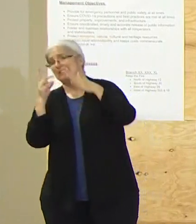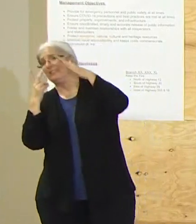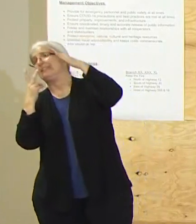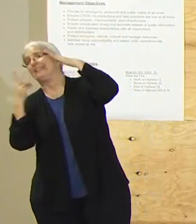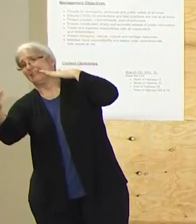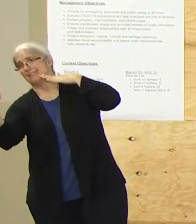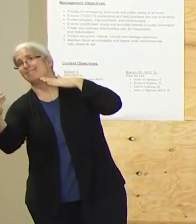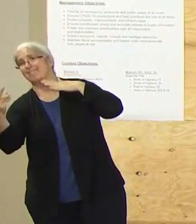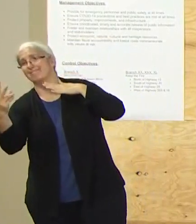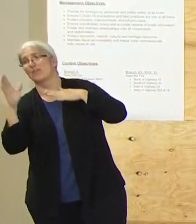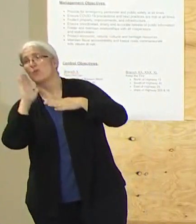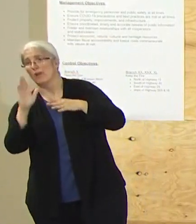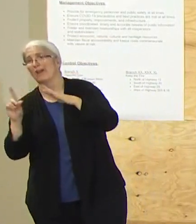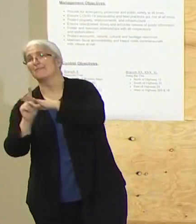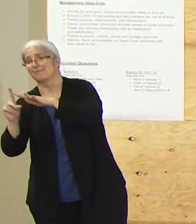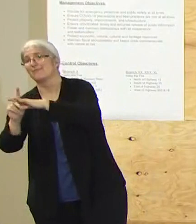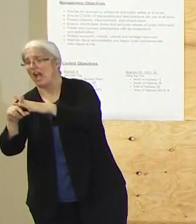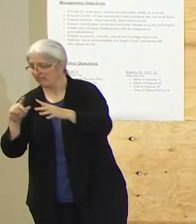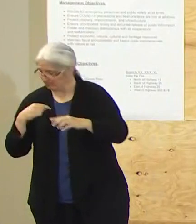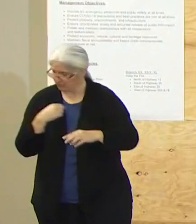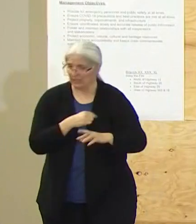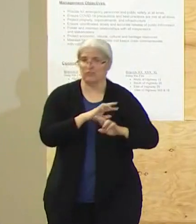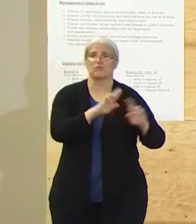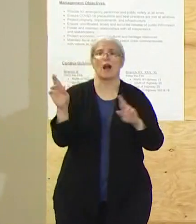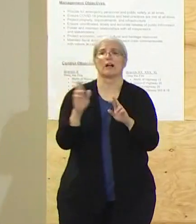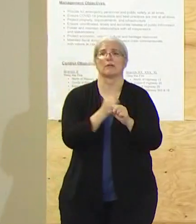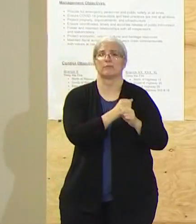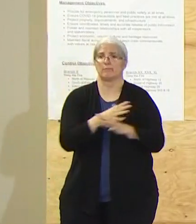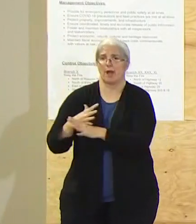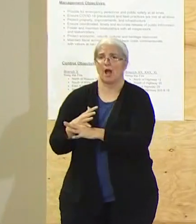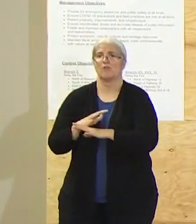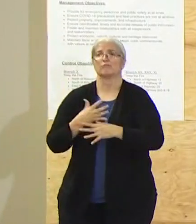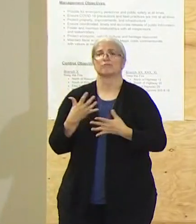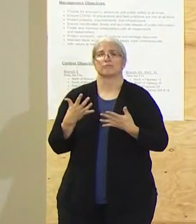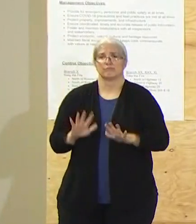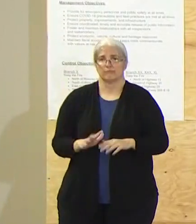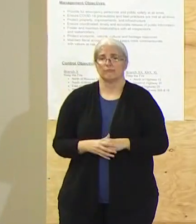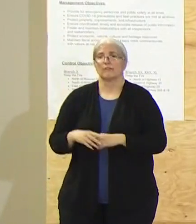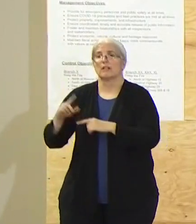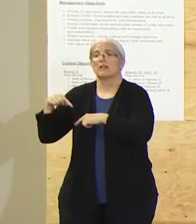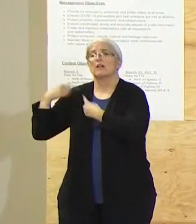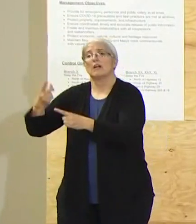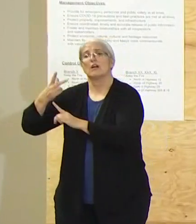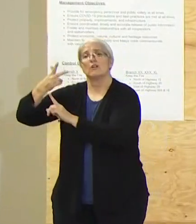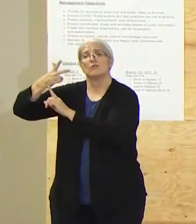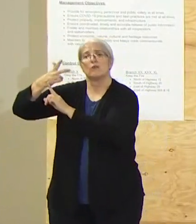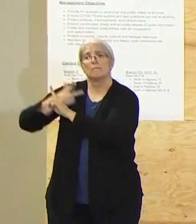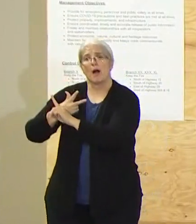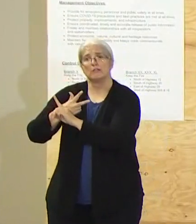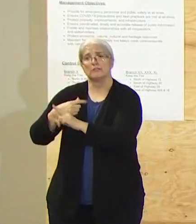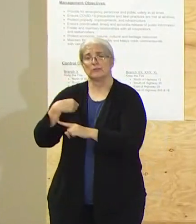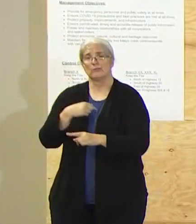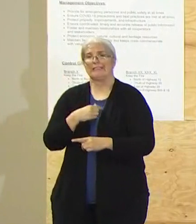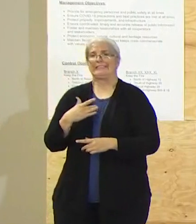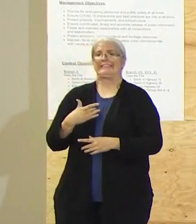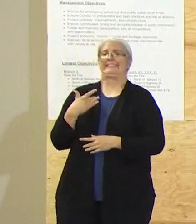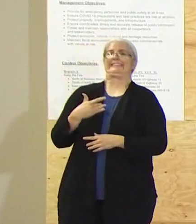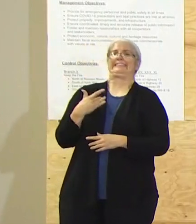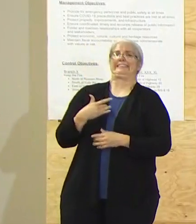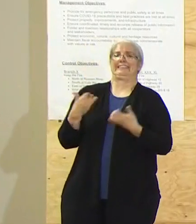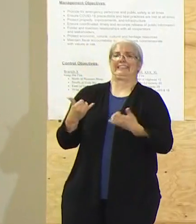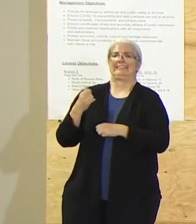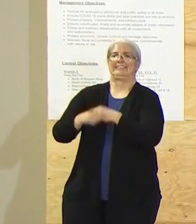of months in many settings like this over the course of the last 3 months in particular, in anticipation of this year's fire season.